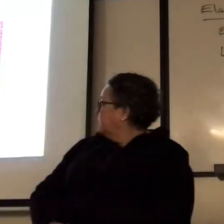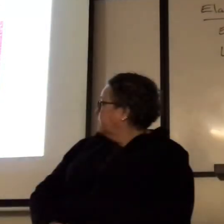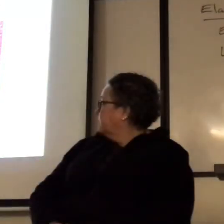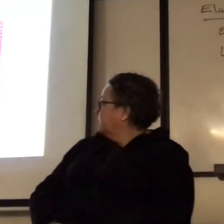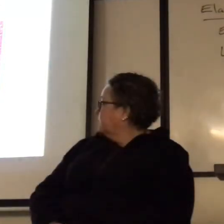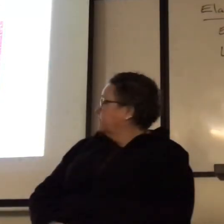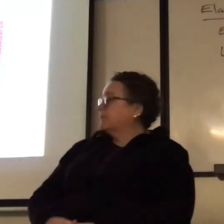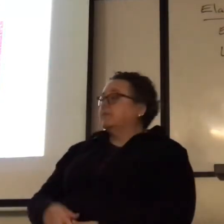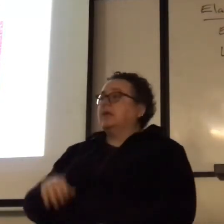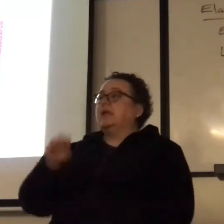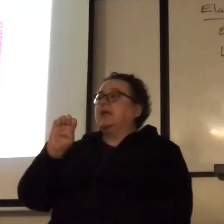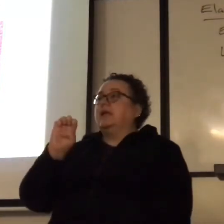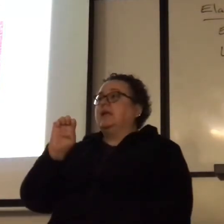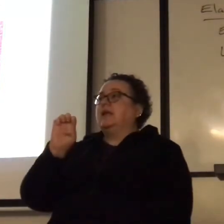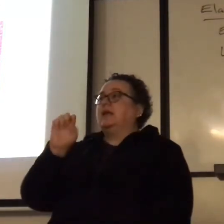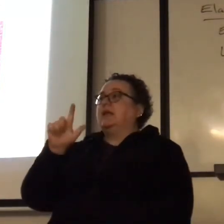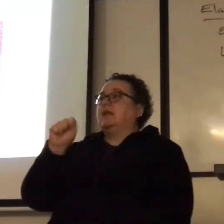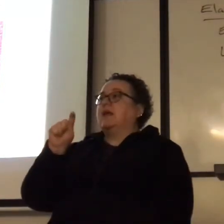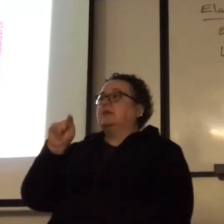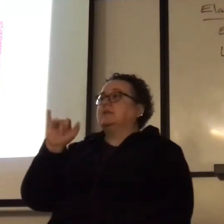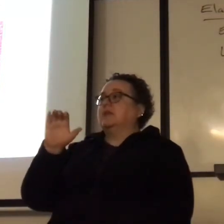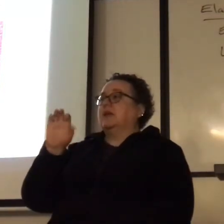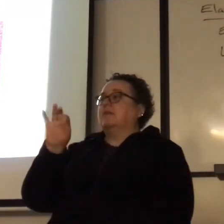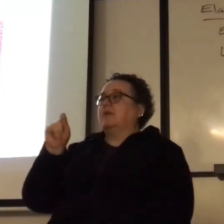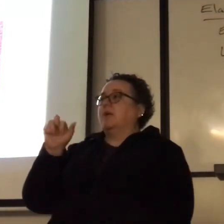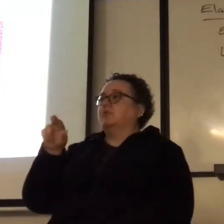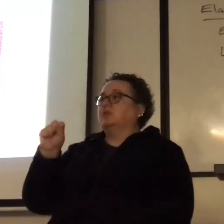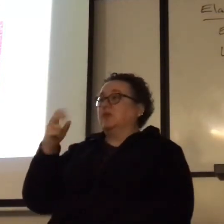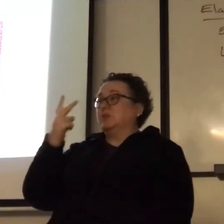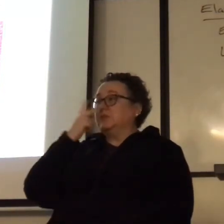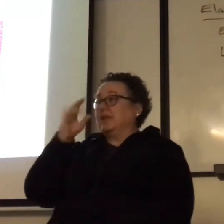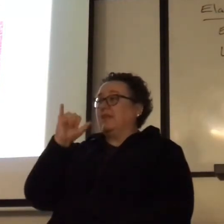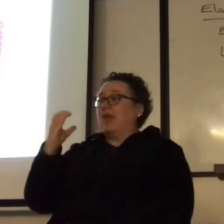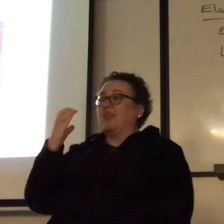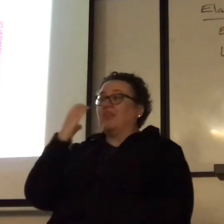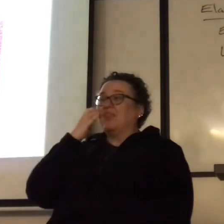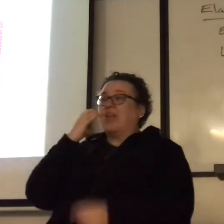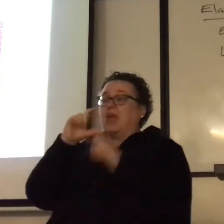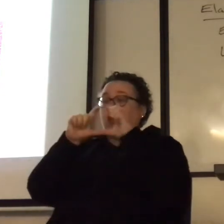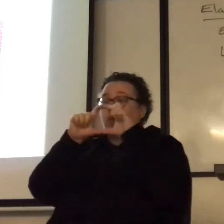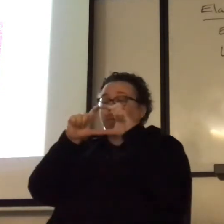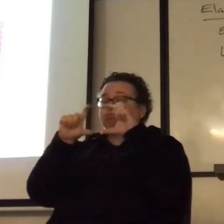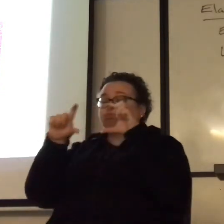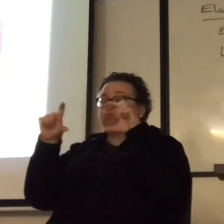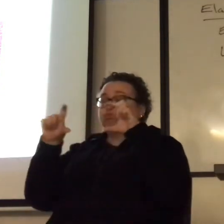elastic fibers, if you look at that thick layer of vessel wall,